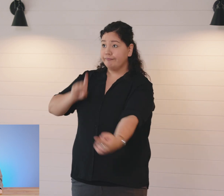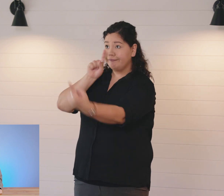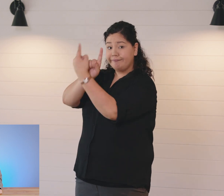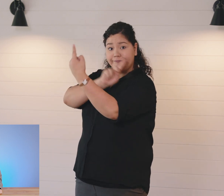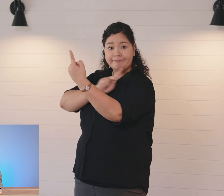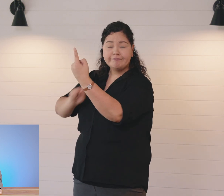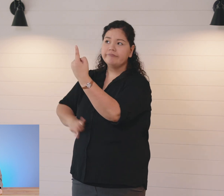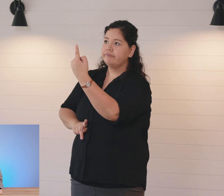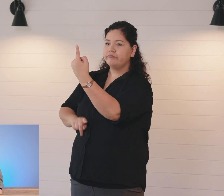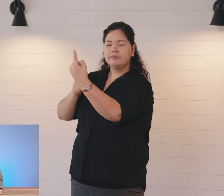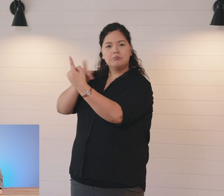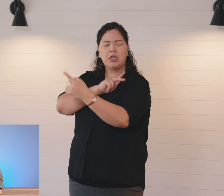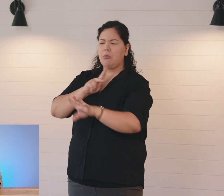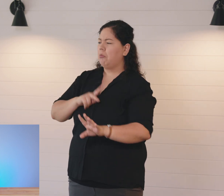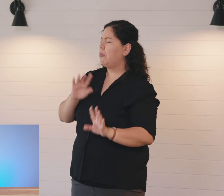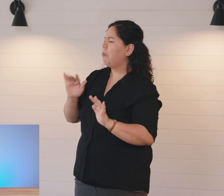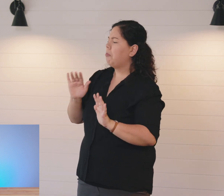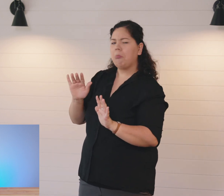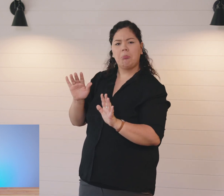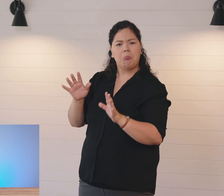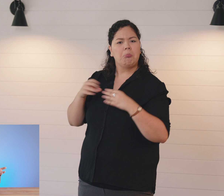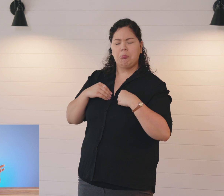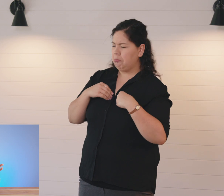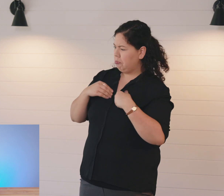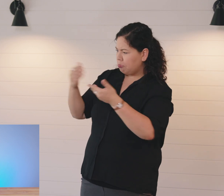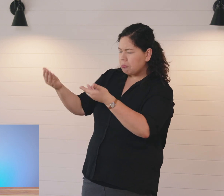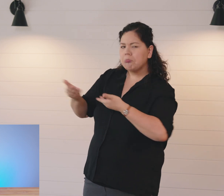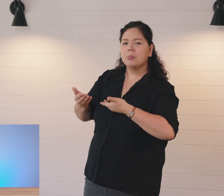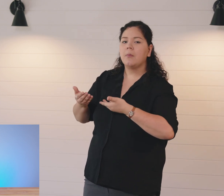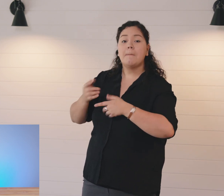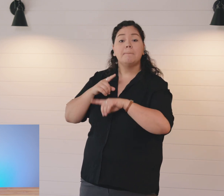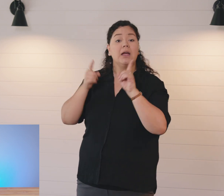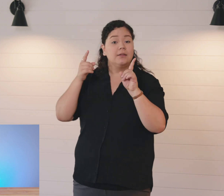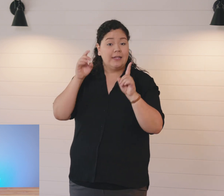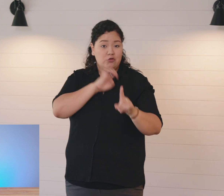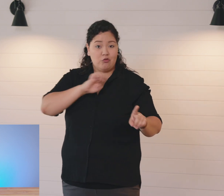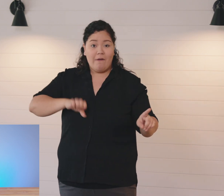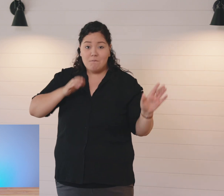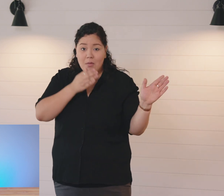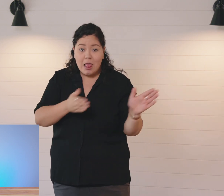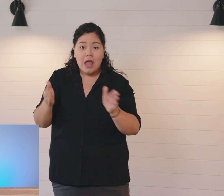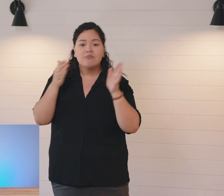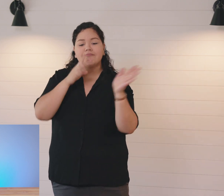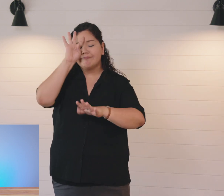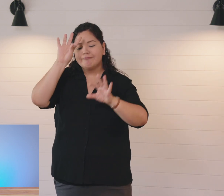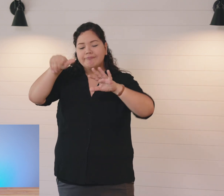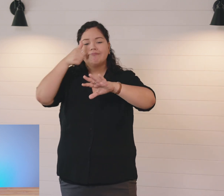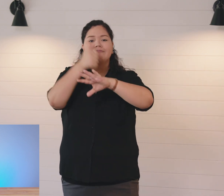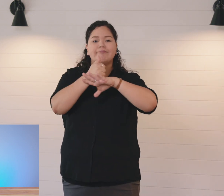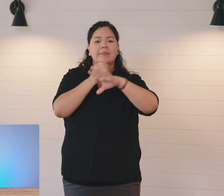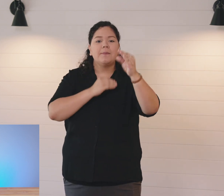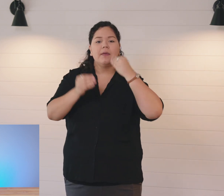scepter, showing that he doesn't want to kill her. And she has a plan. Her plan is to invite Haman and the king to